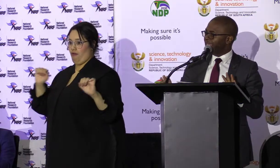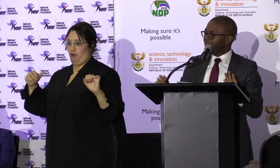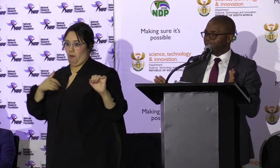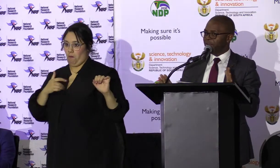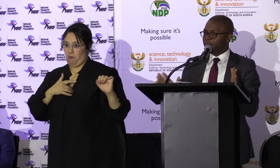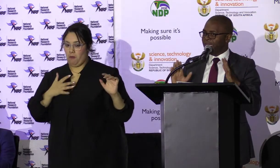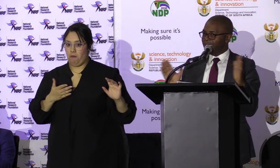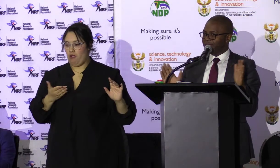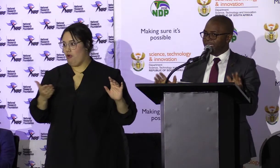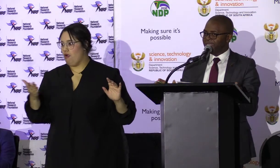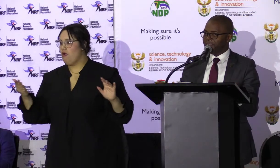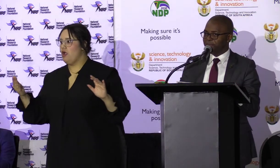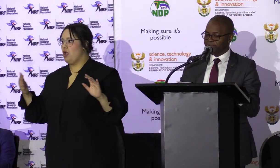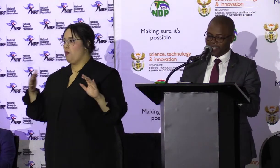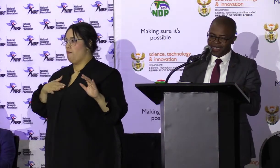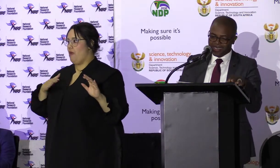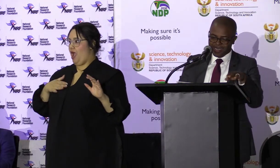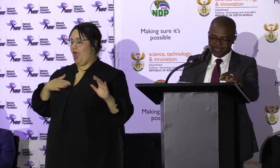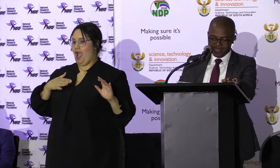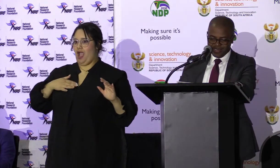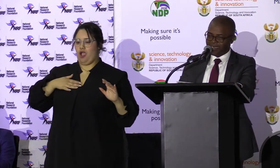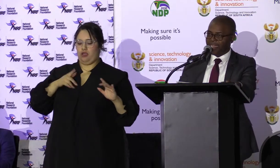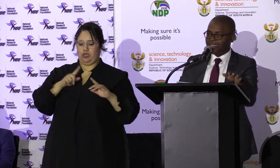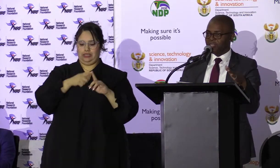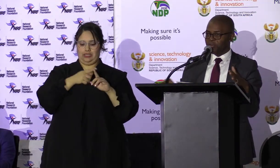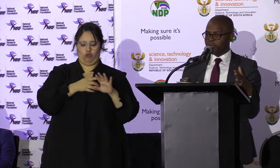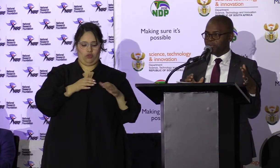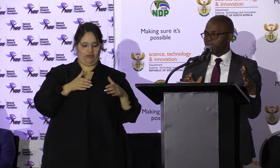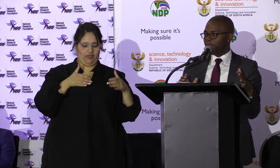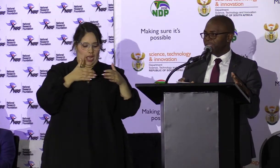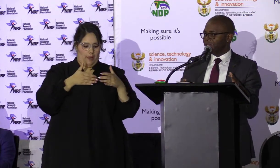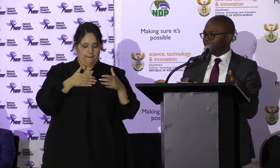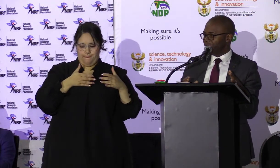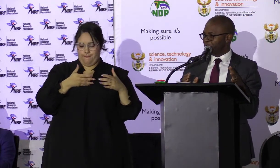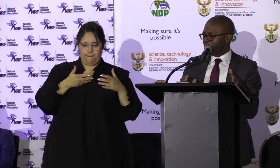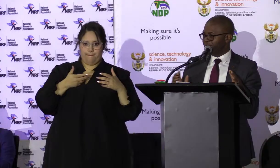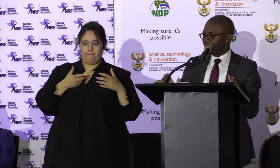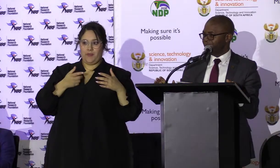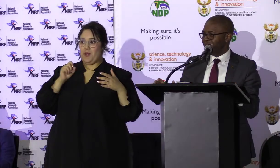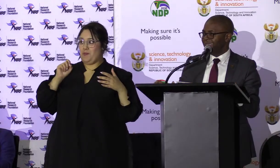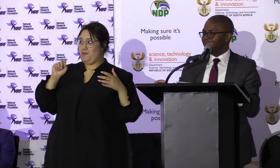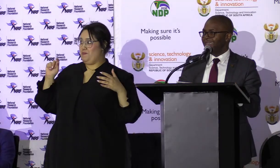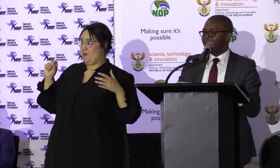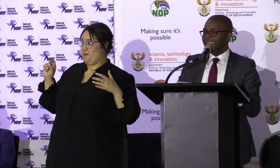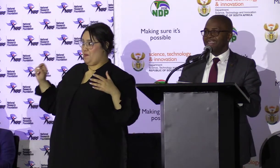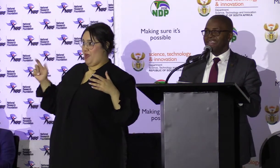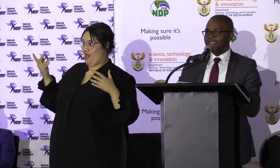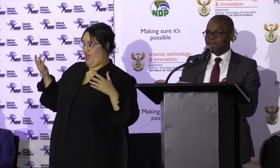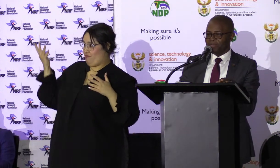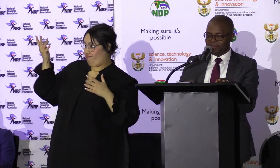that my executive has nothing to do with what has just been